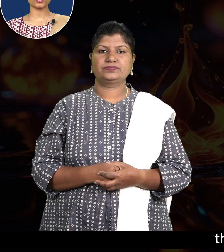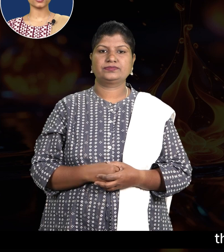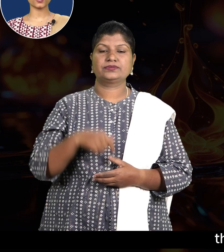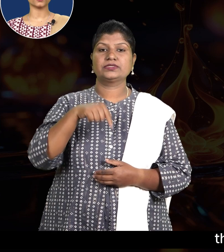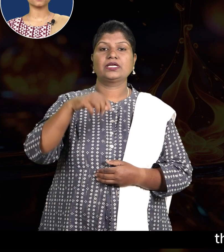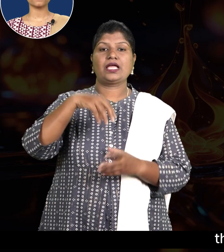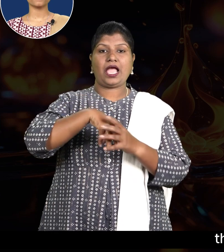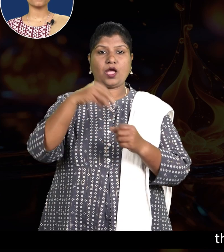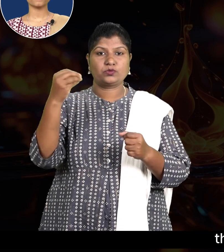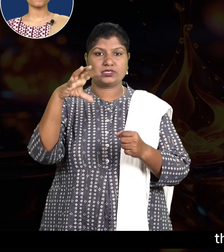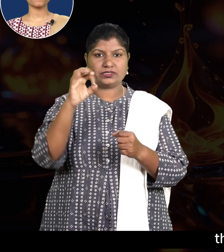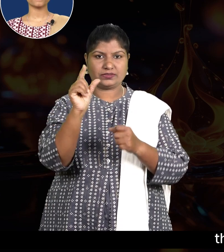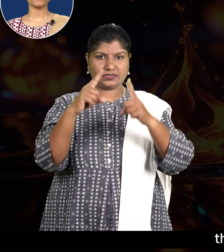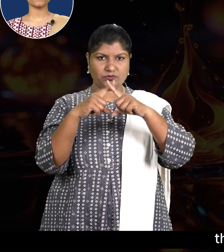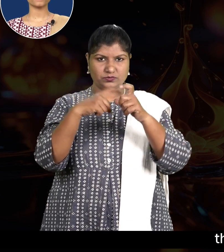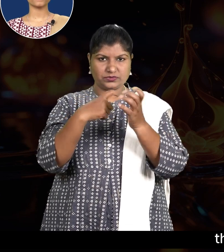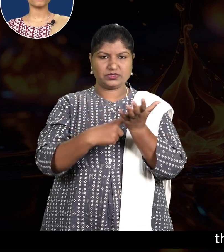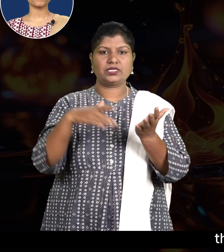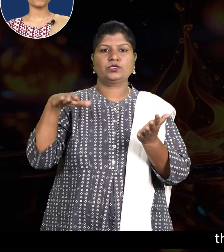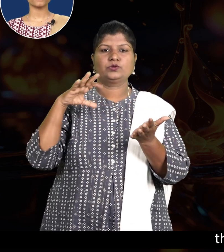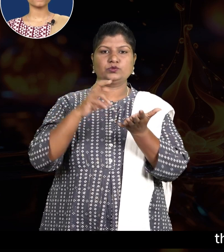the outer zone.